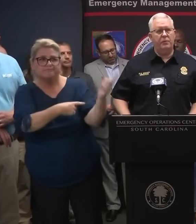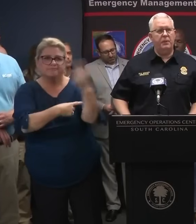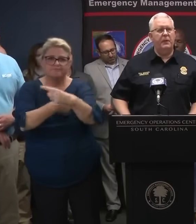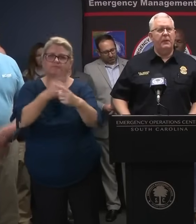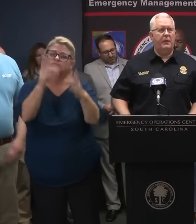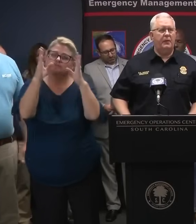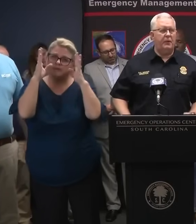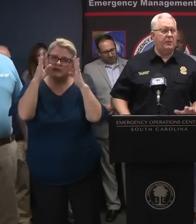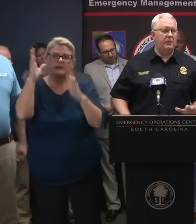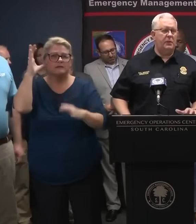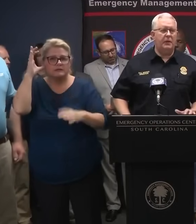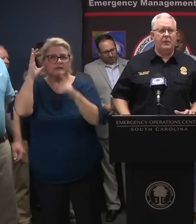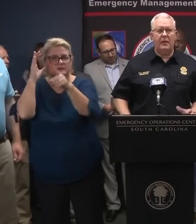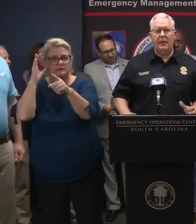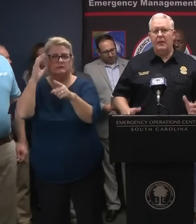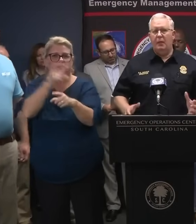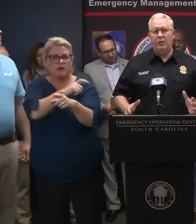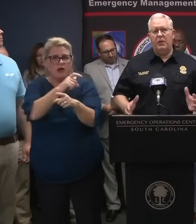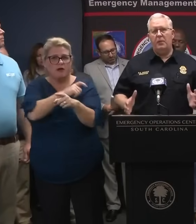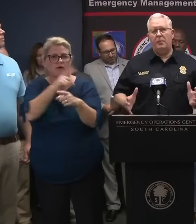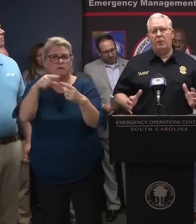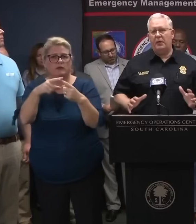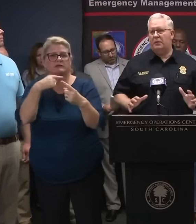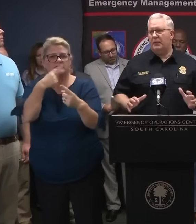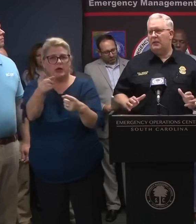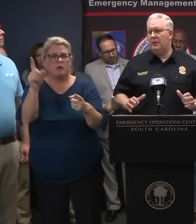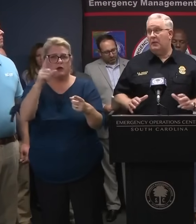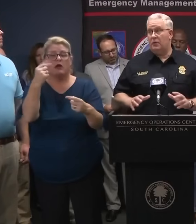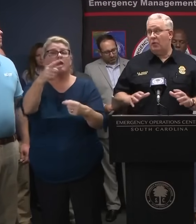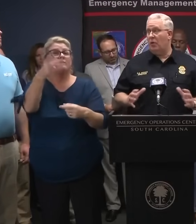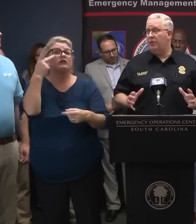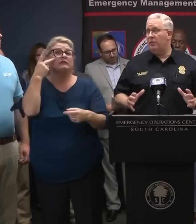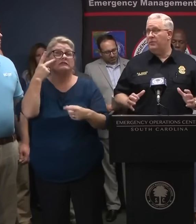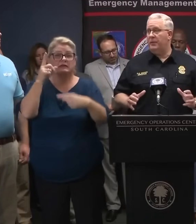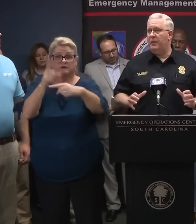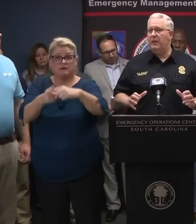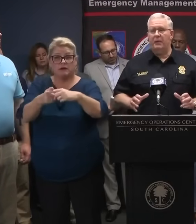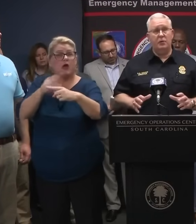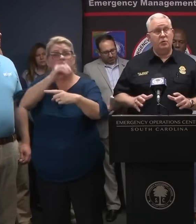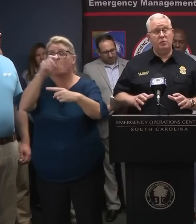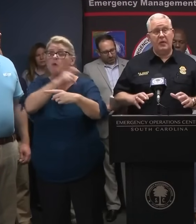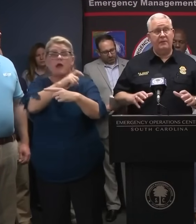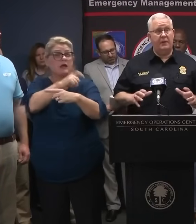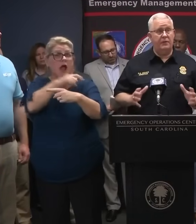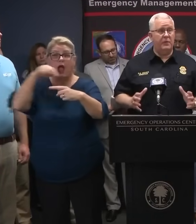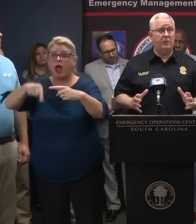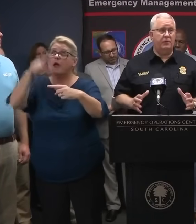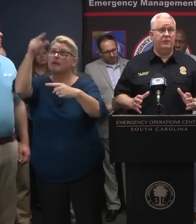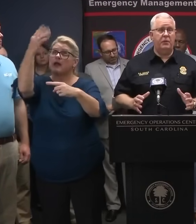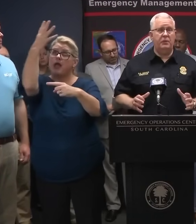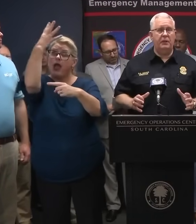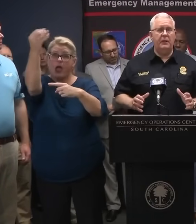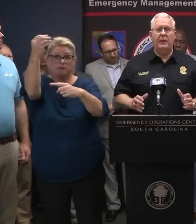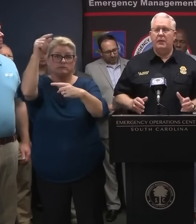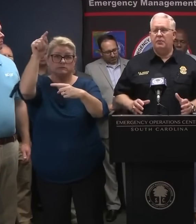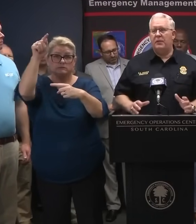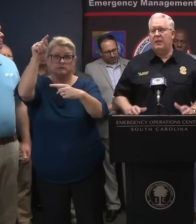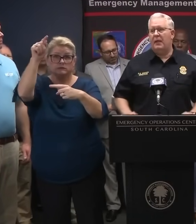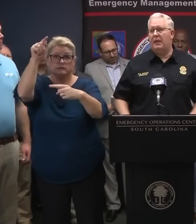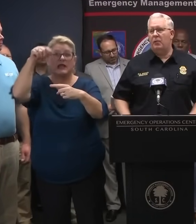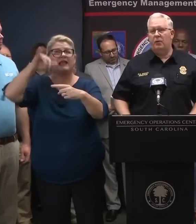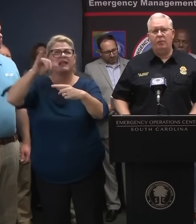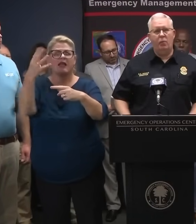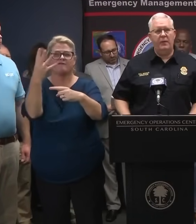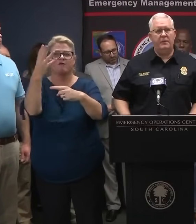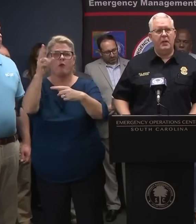law enforcement. And as I mentioned the other day, when you come up on an intersection and there's no law enforcement there and there's no traffic signal that's functioning, treat